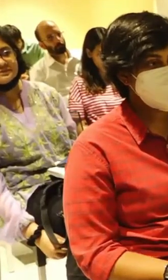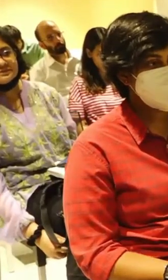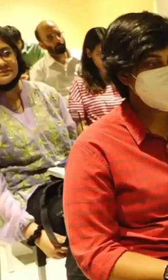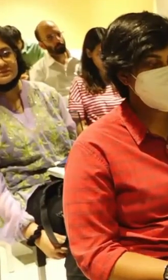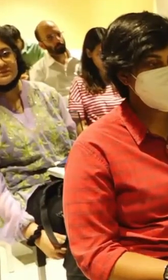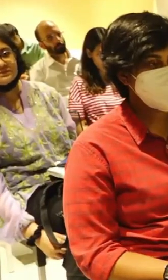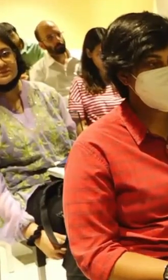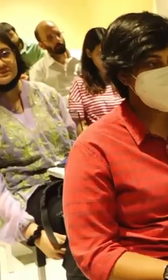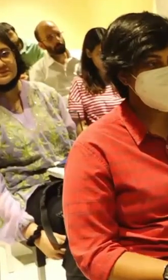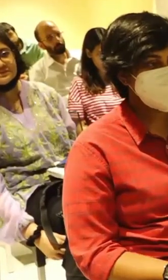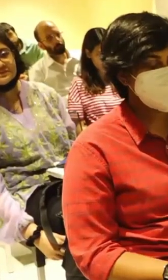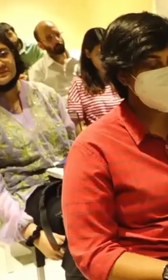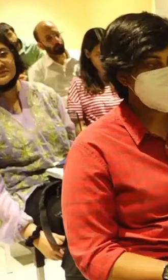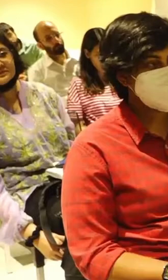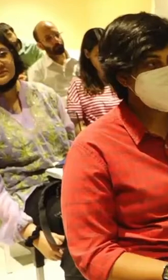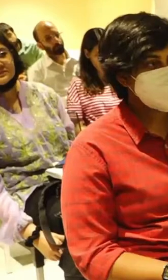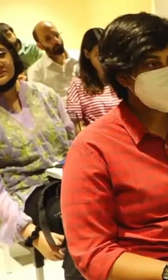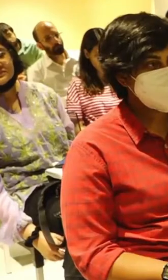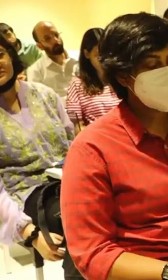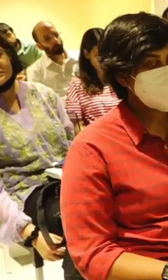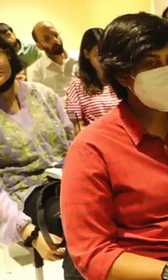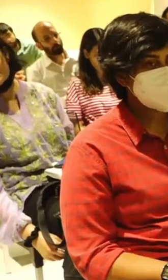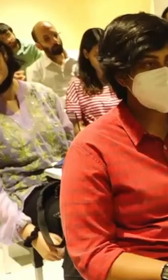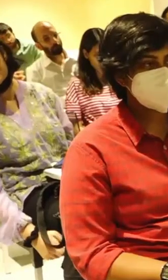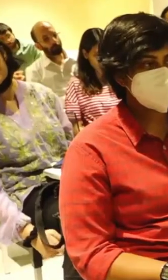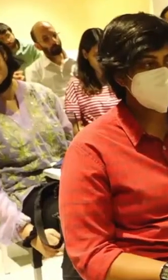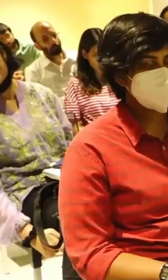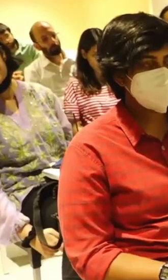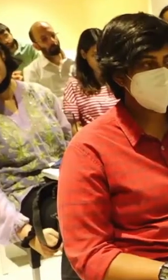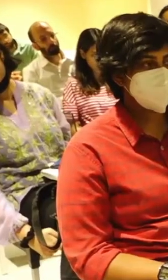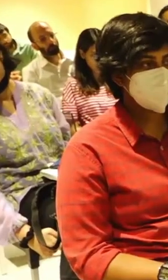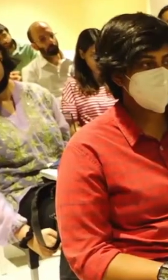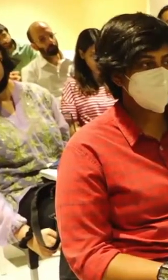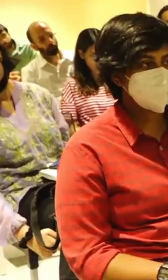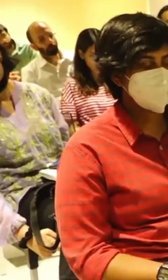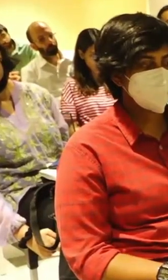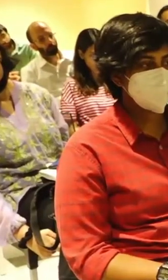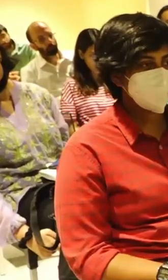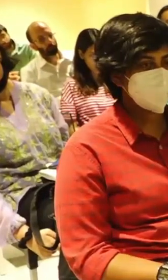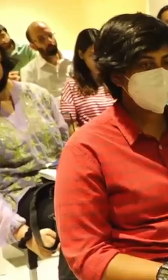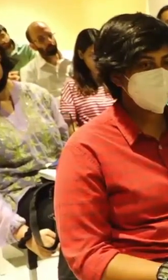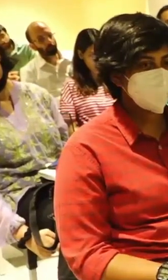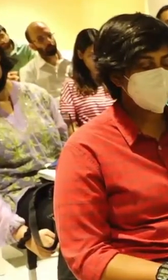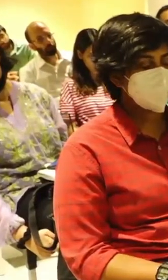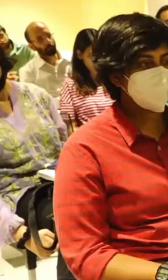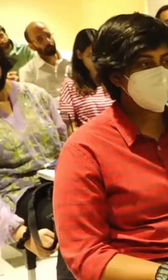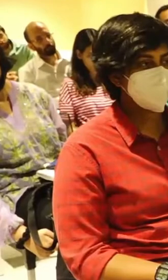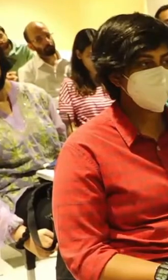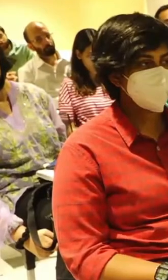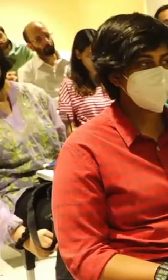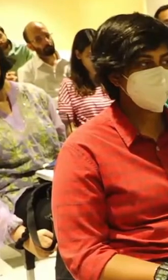brings in fundamentally the question, if it goes too far, that what does it mean to have a right in the first